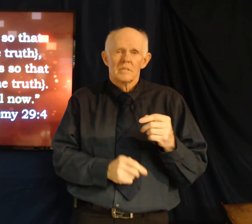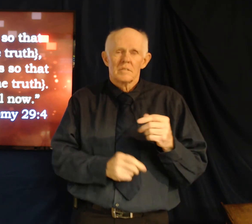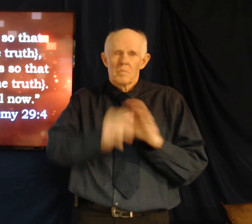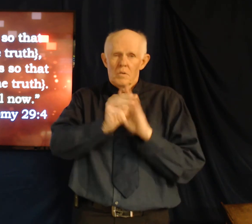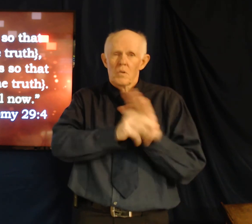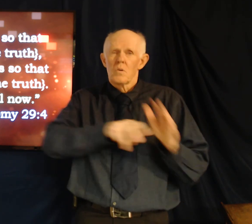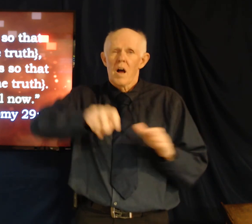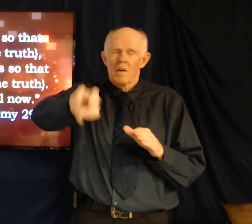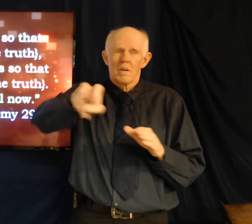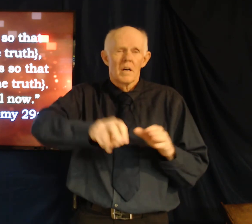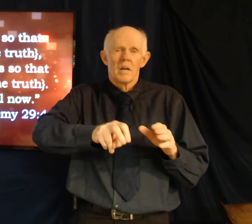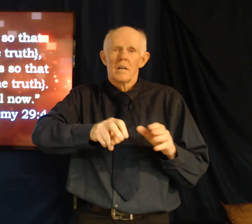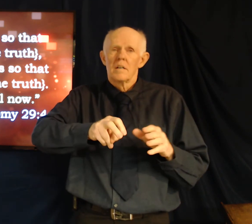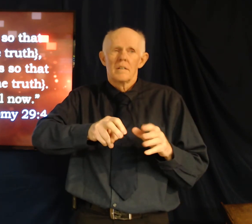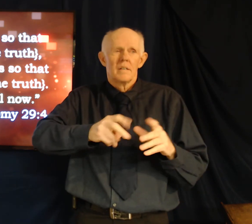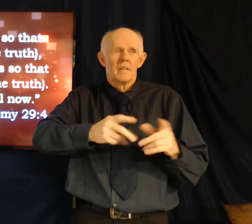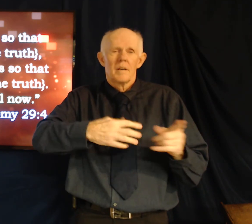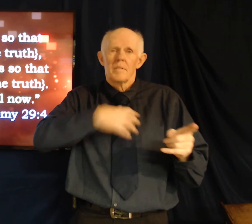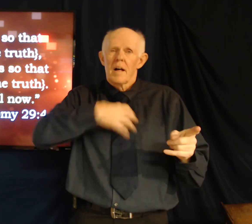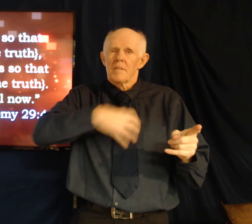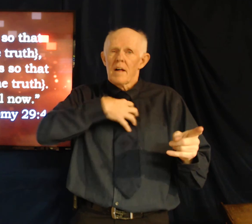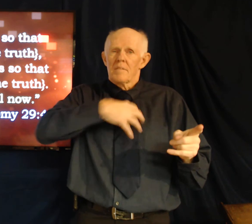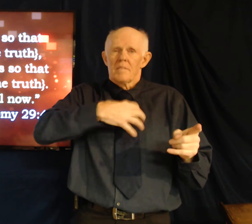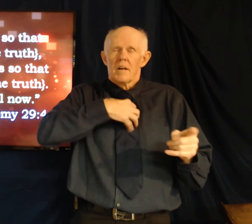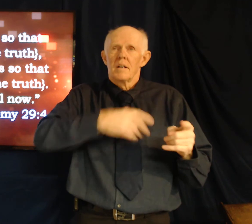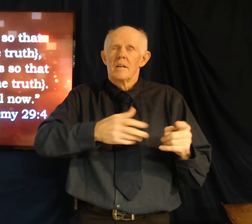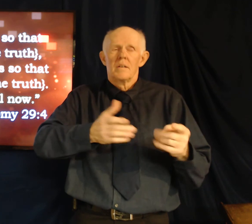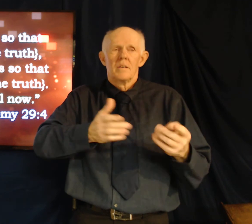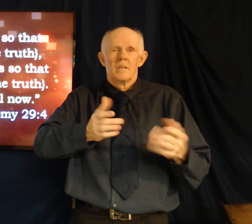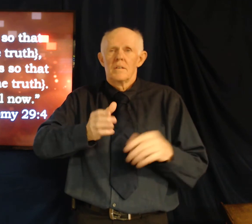to now. Moses traveled. And the people complained.